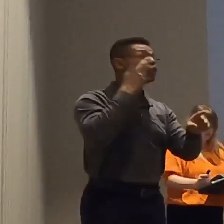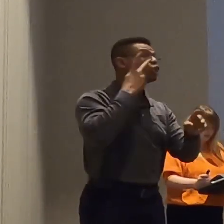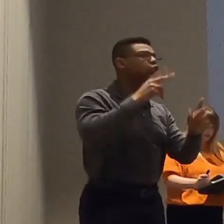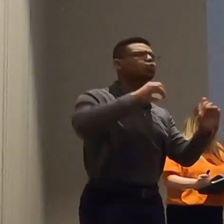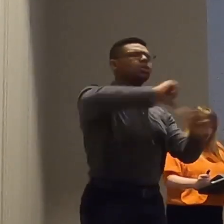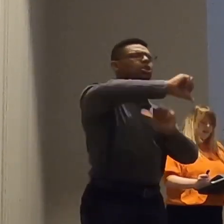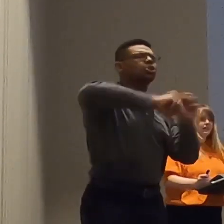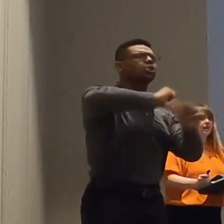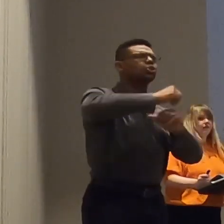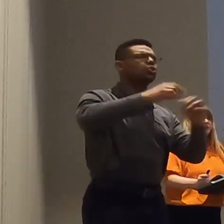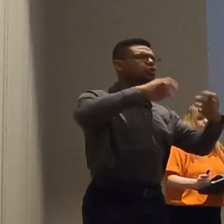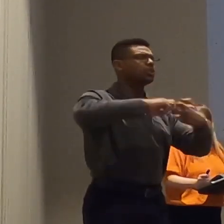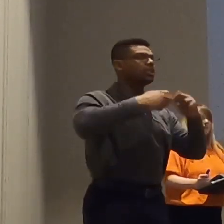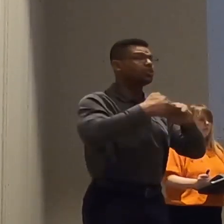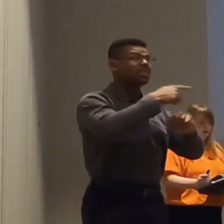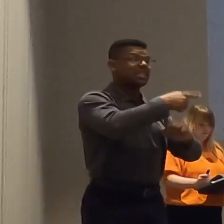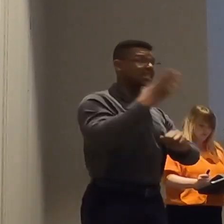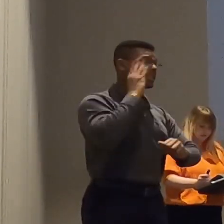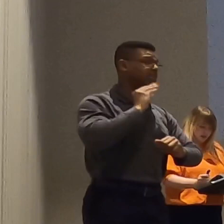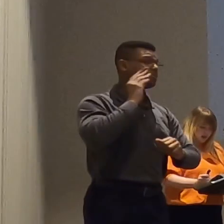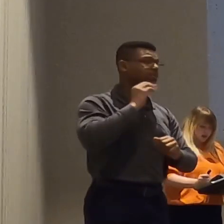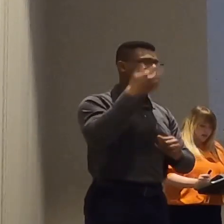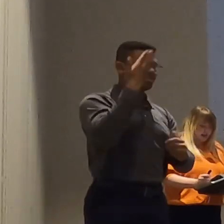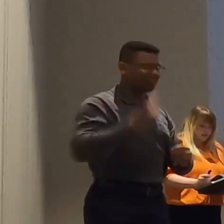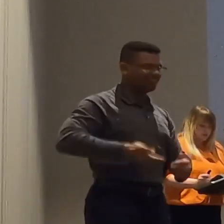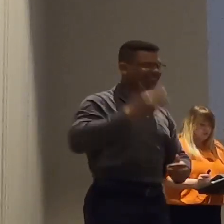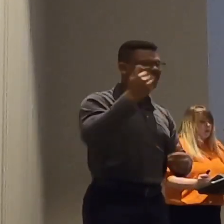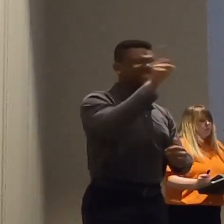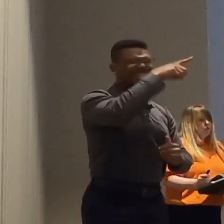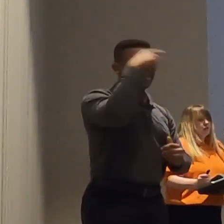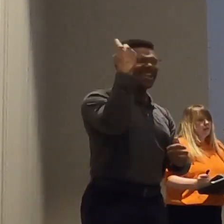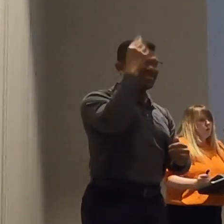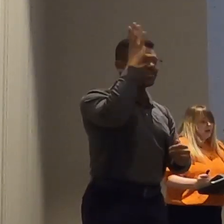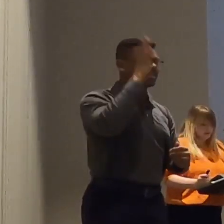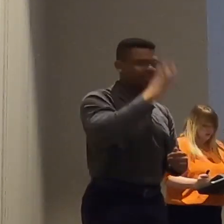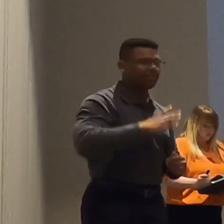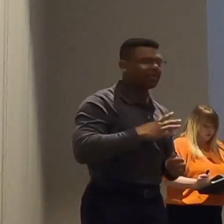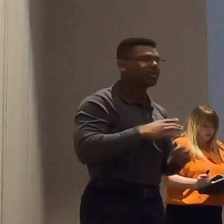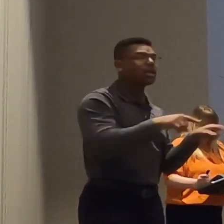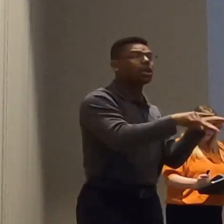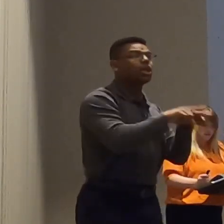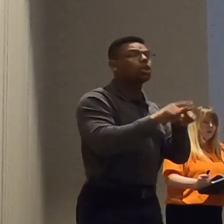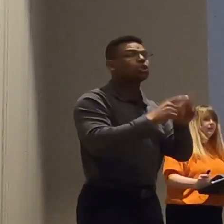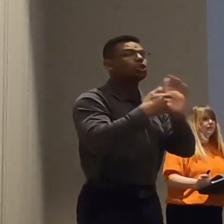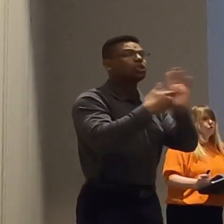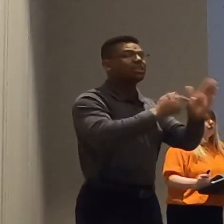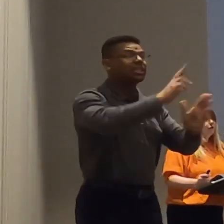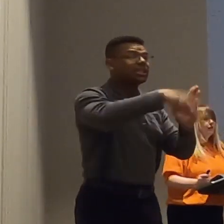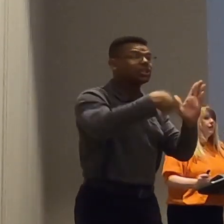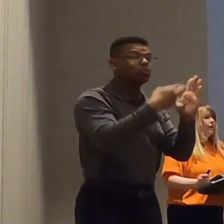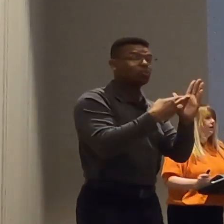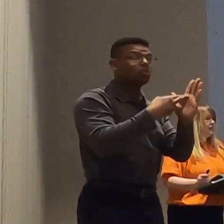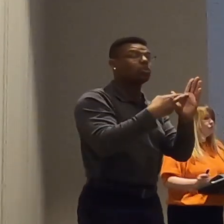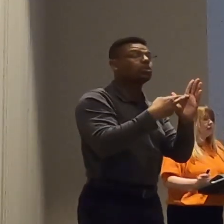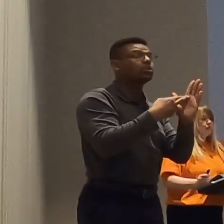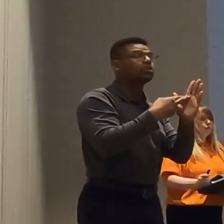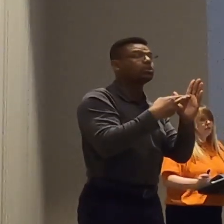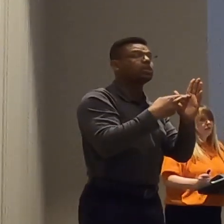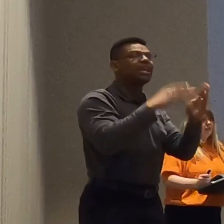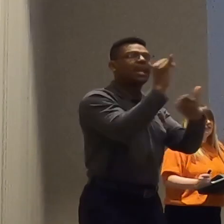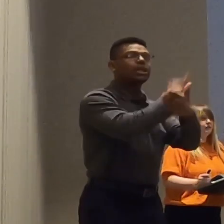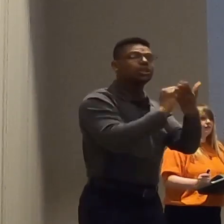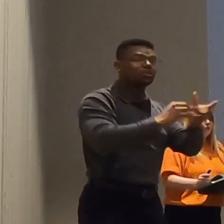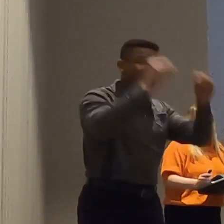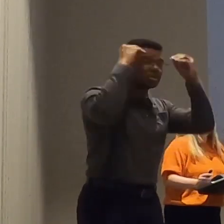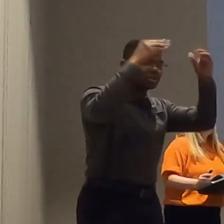he encountered as an African American man. The exhibition also looked at Watkins' role as an art instructor,